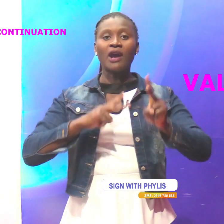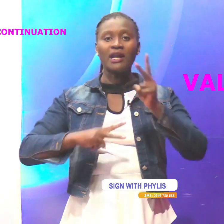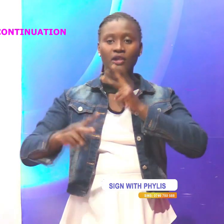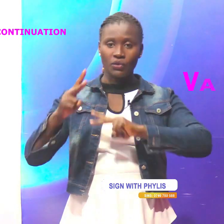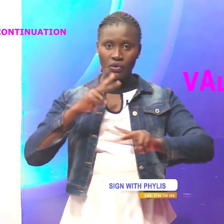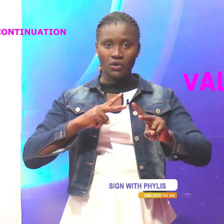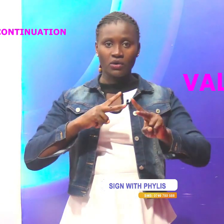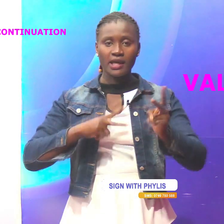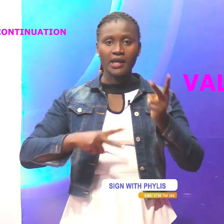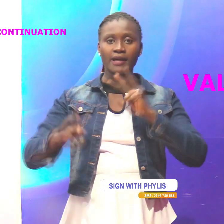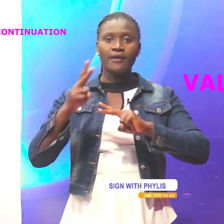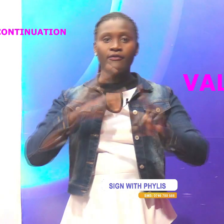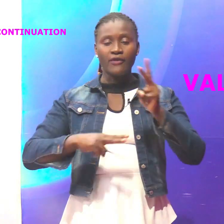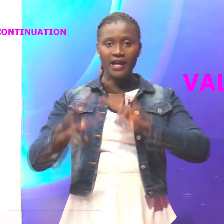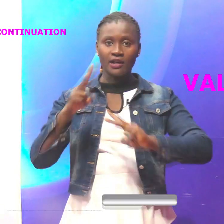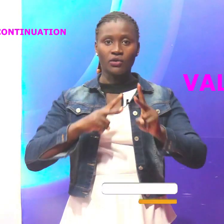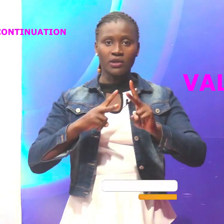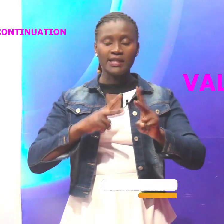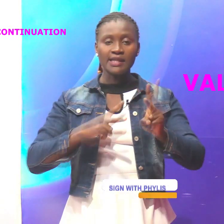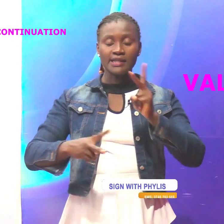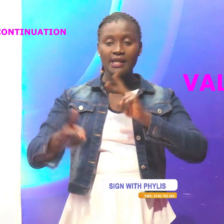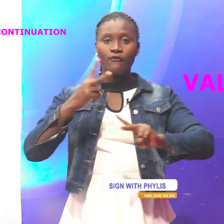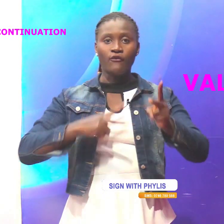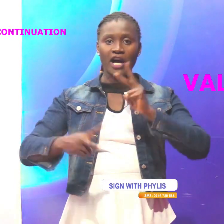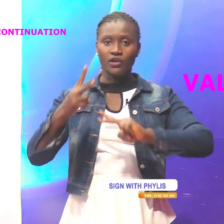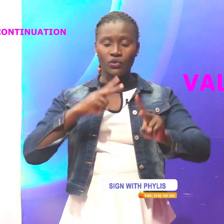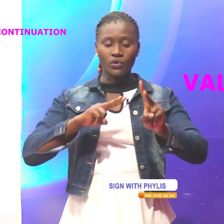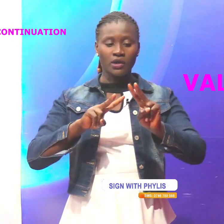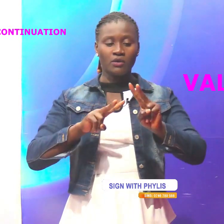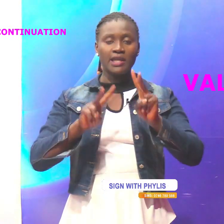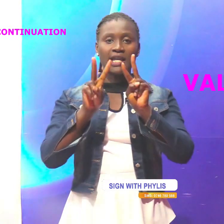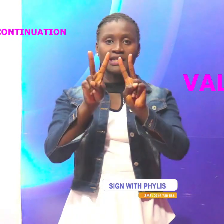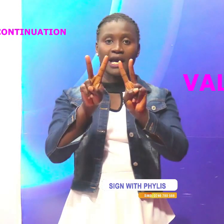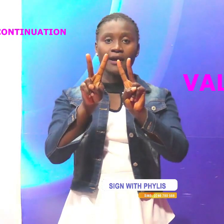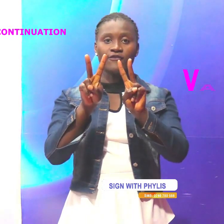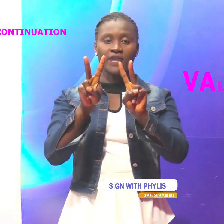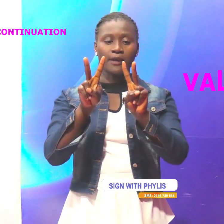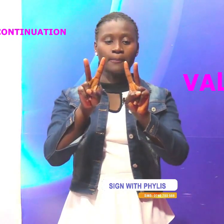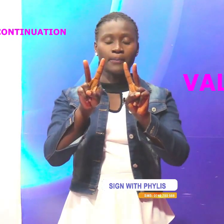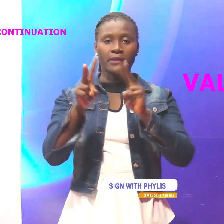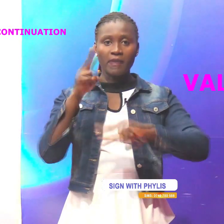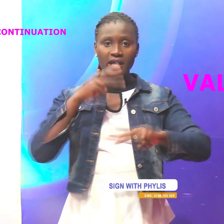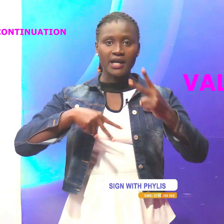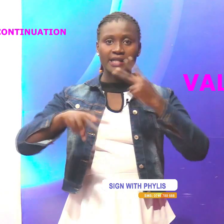value. Okay? Value. This is value. With the letter V, make a